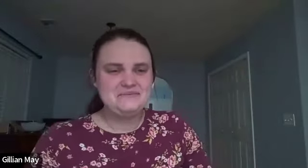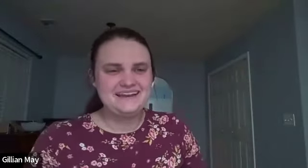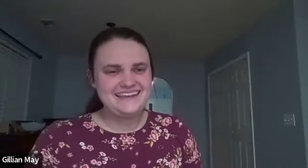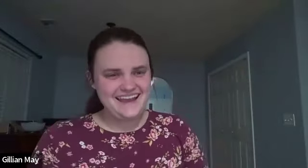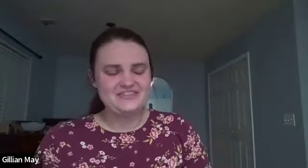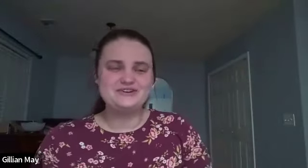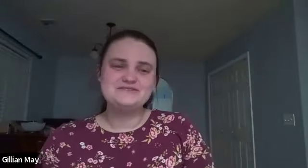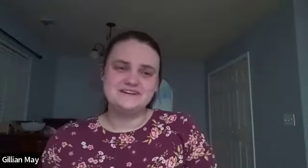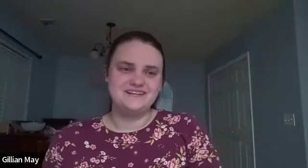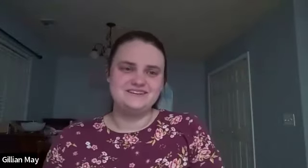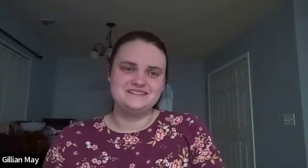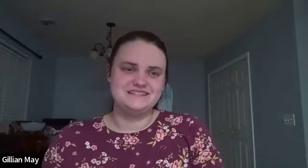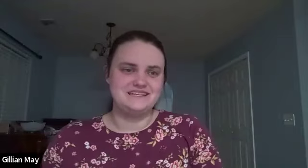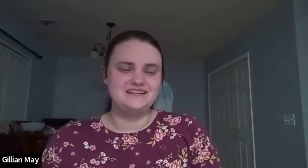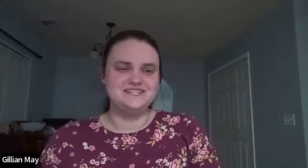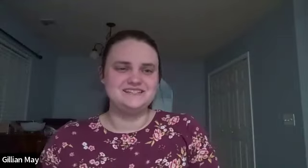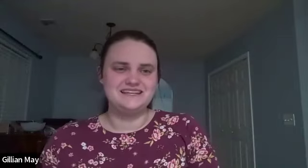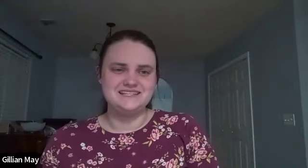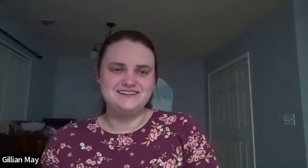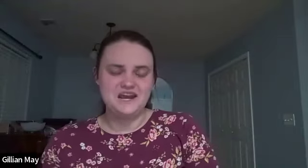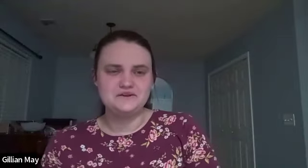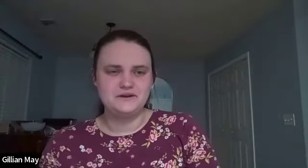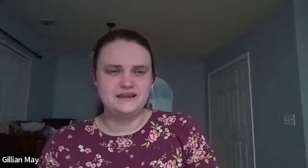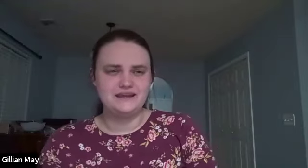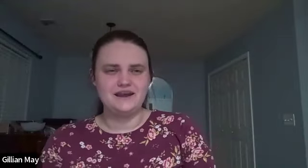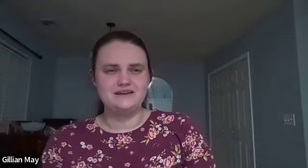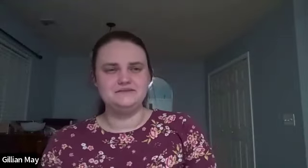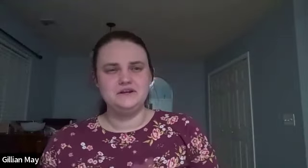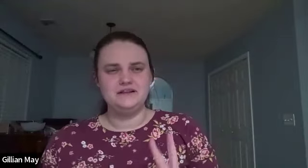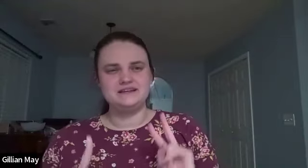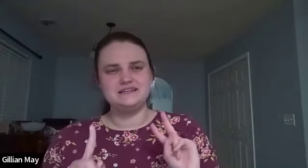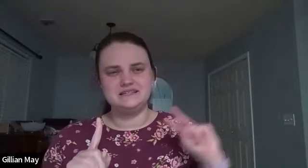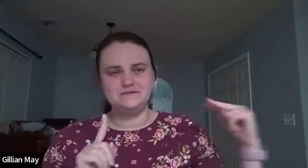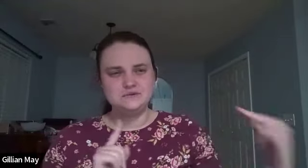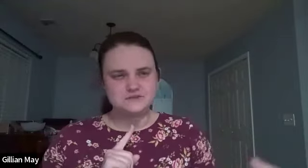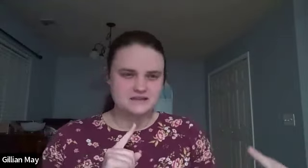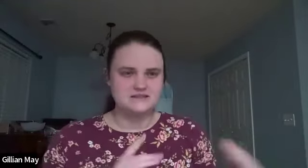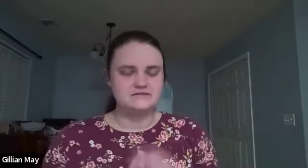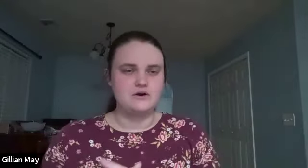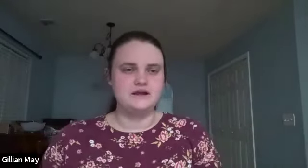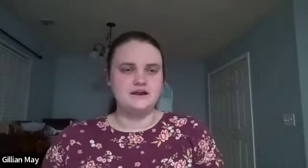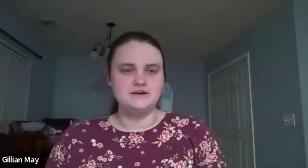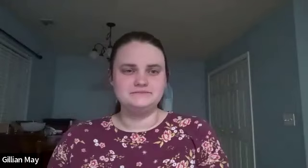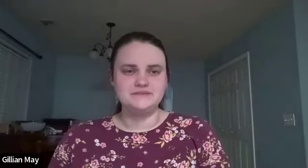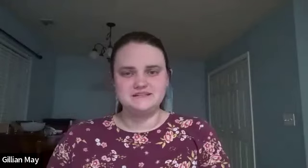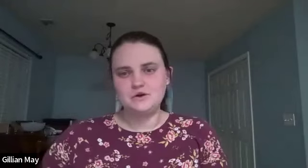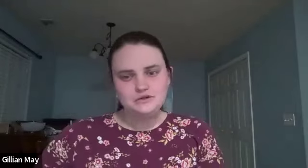But yeah, those are fun videos to see and just it gives you kind of a great kind of like I said, it's a different perspective on a different